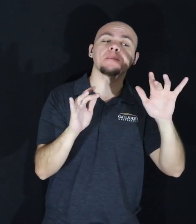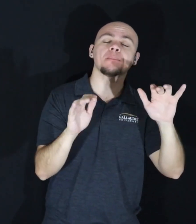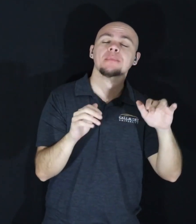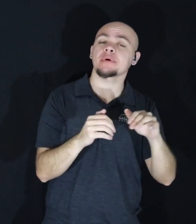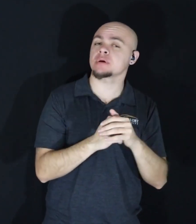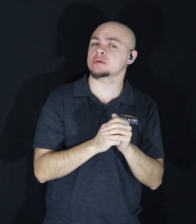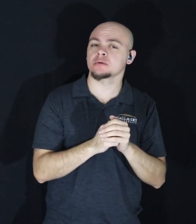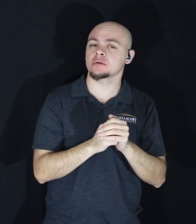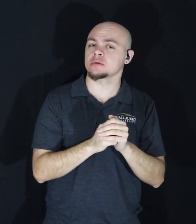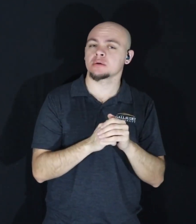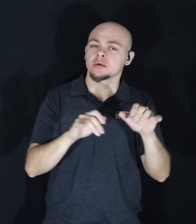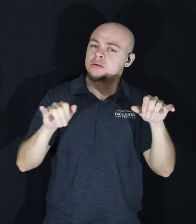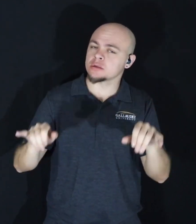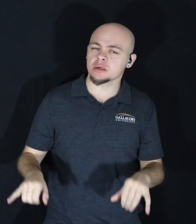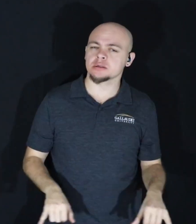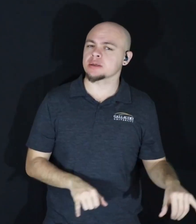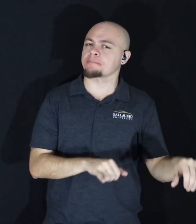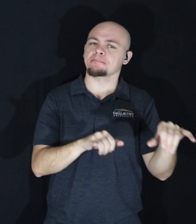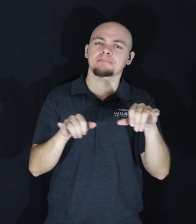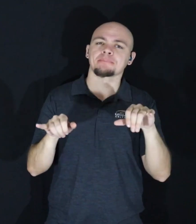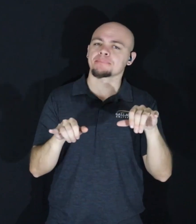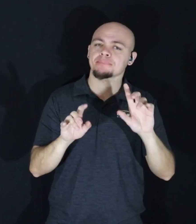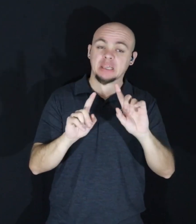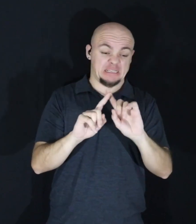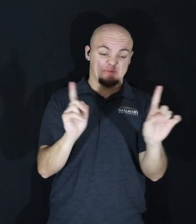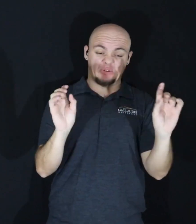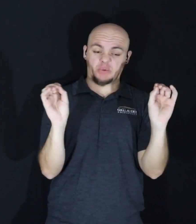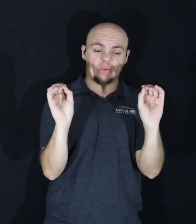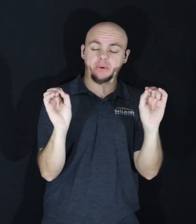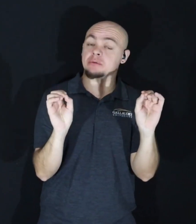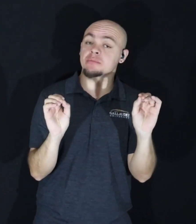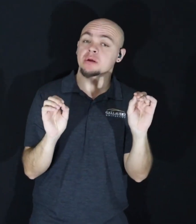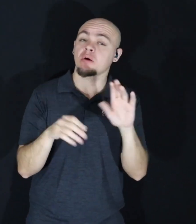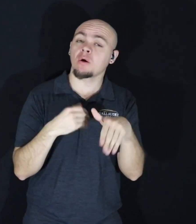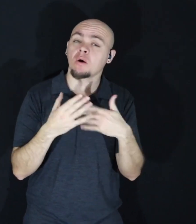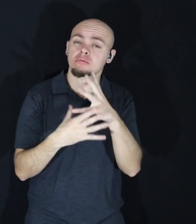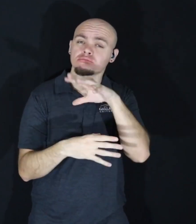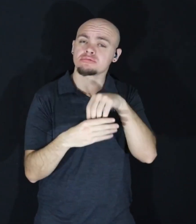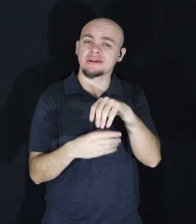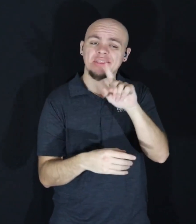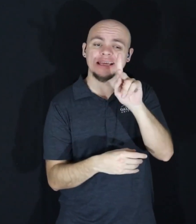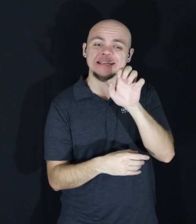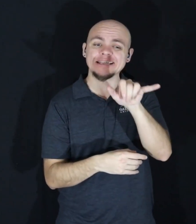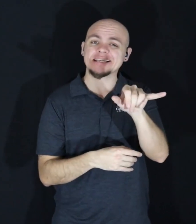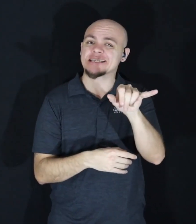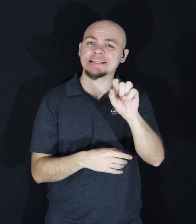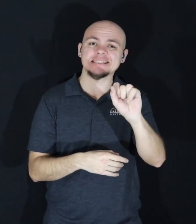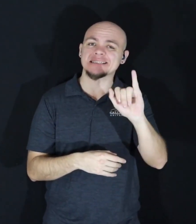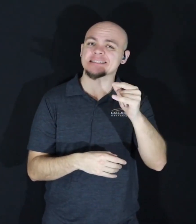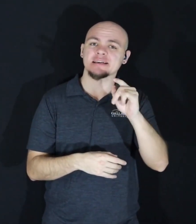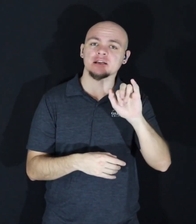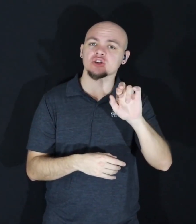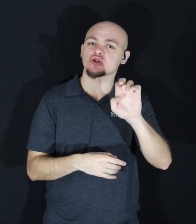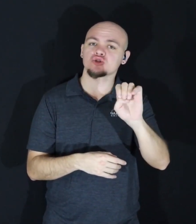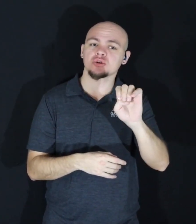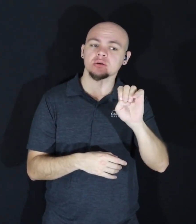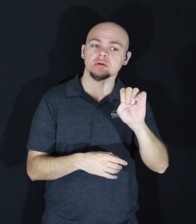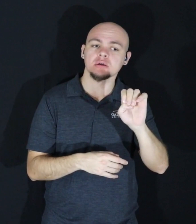no different. You see, when we're all part of the same key signature, sometimes we encounter a chord that doesn't require our sound.